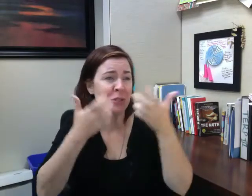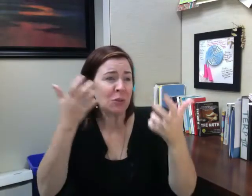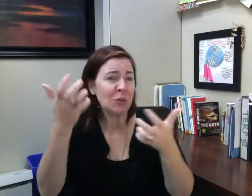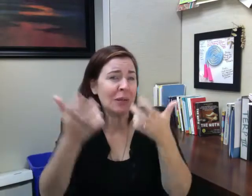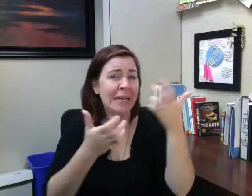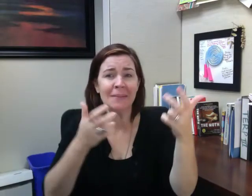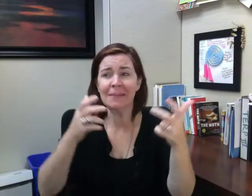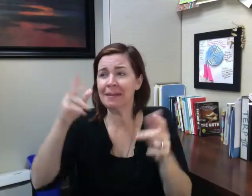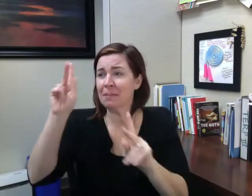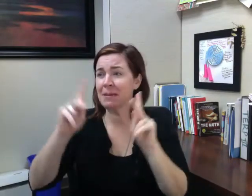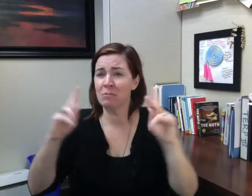worried.